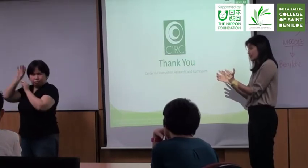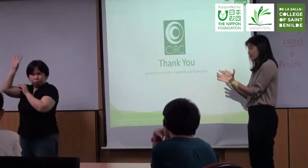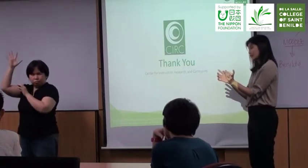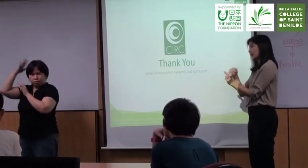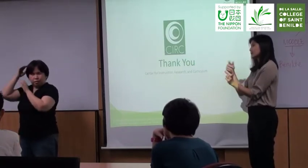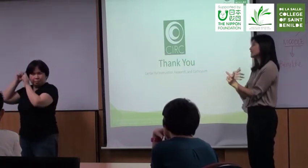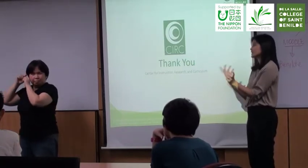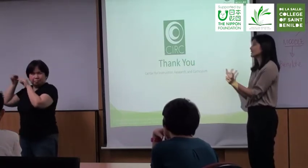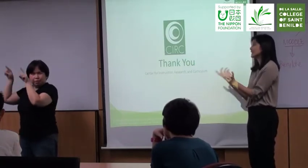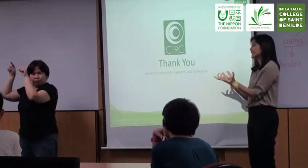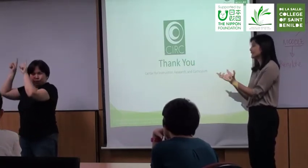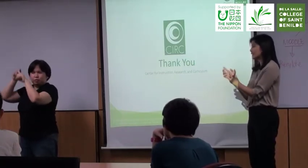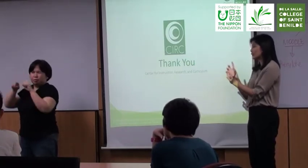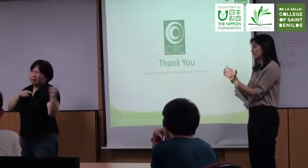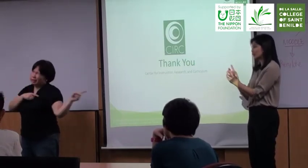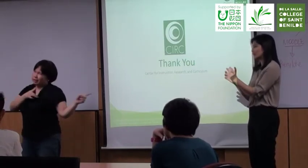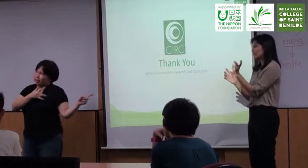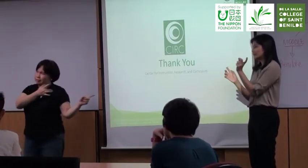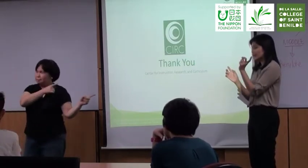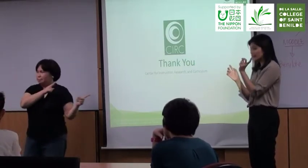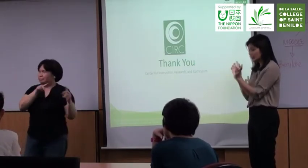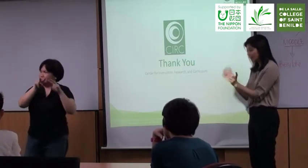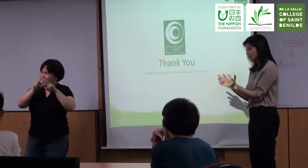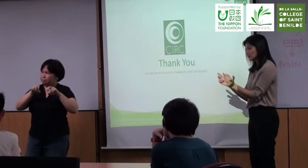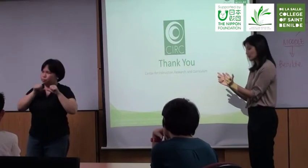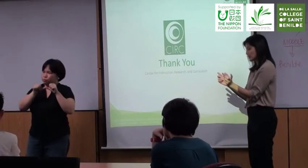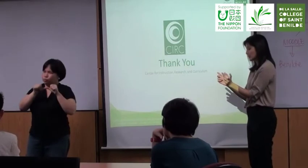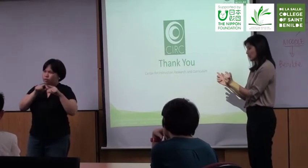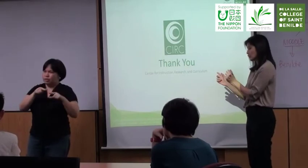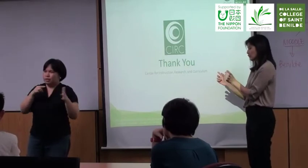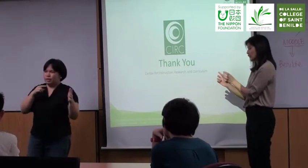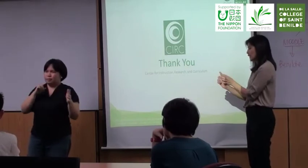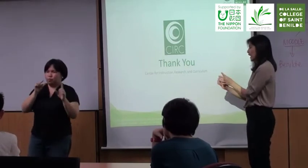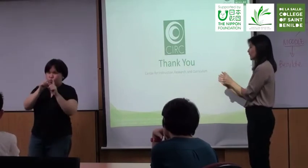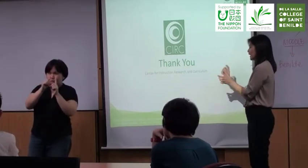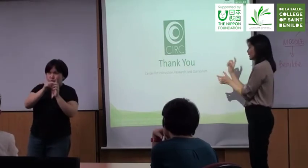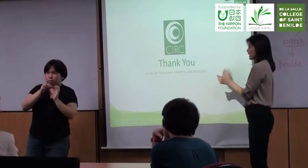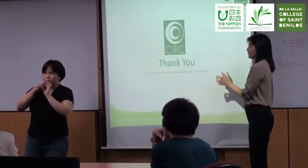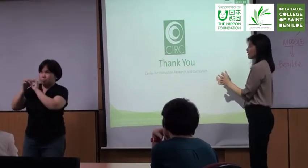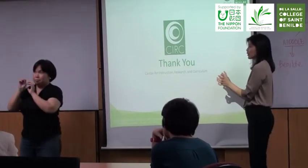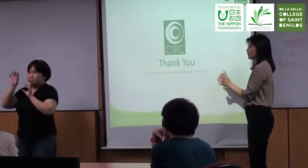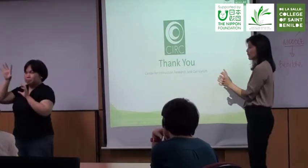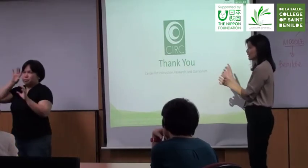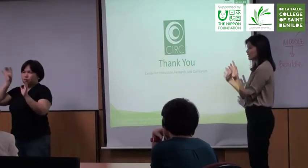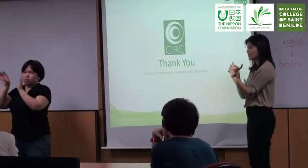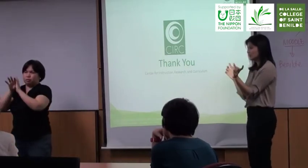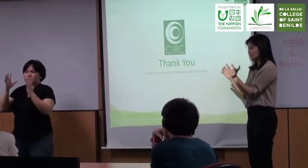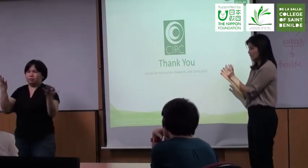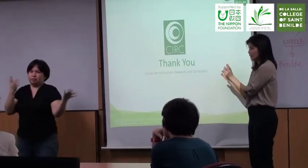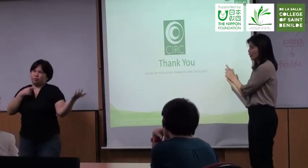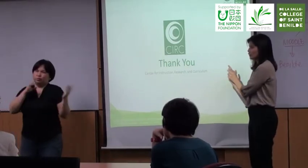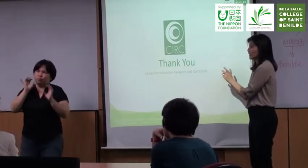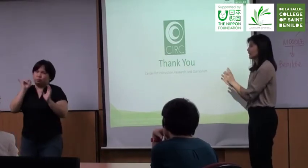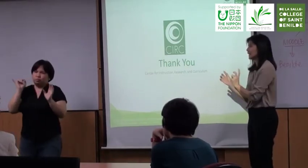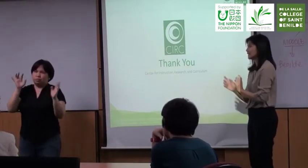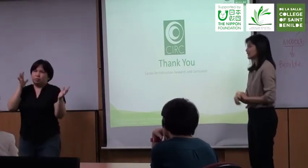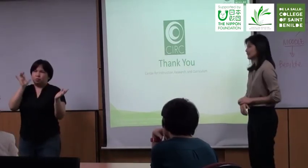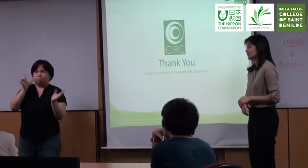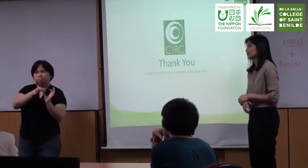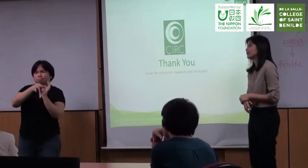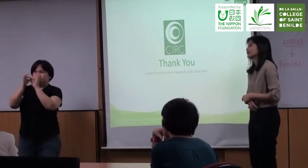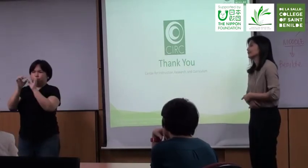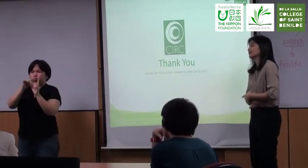it. But I'm still studying the connection. They have a graphical representation of it and then the definition. Parang it's all